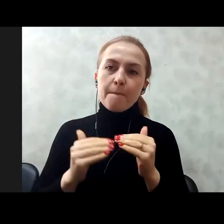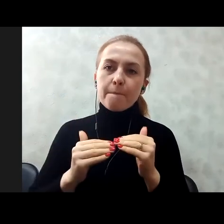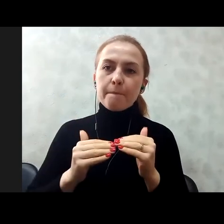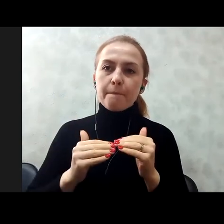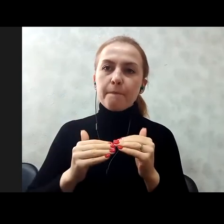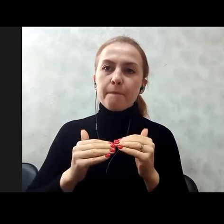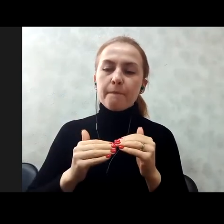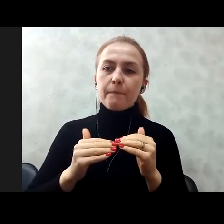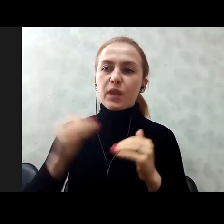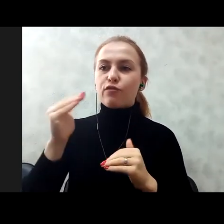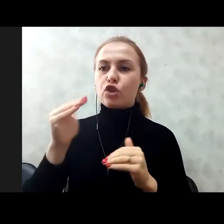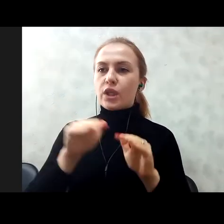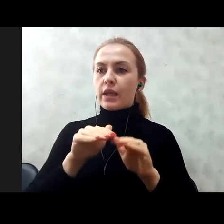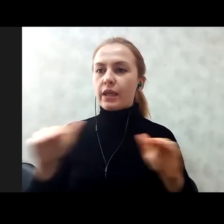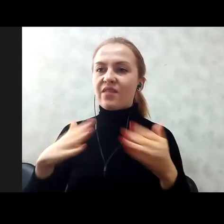we can